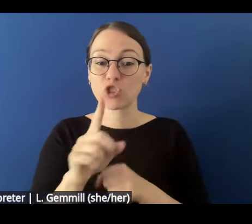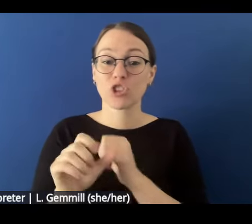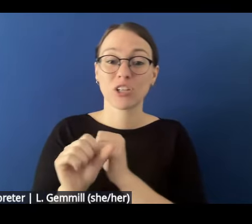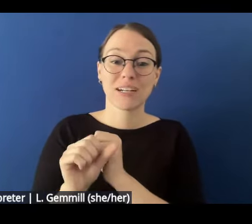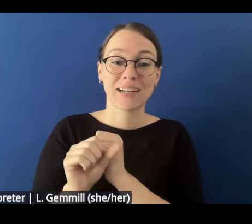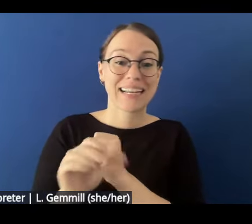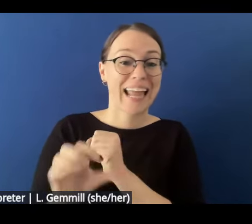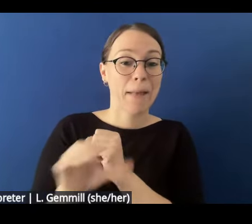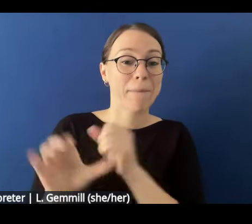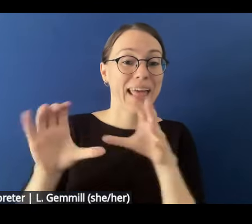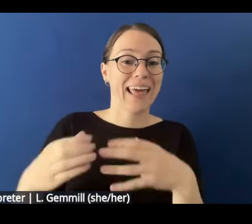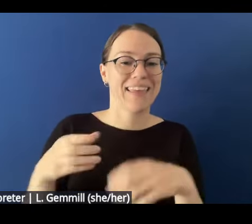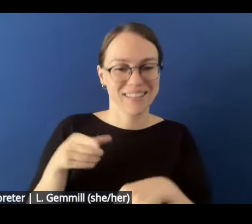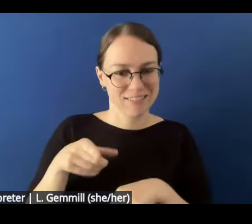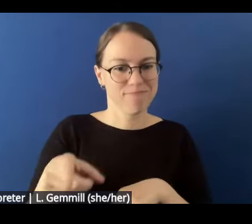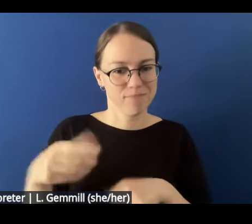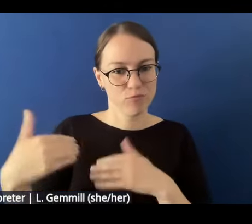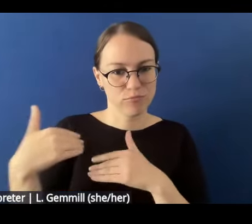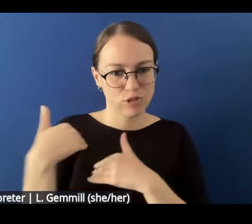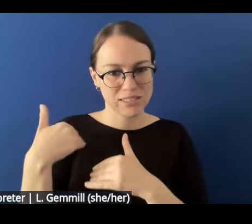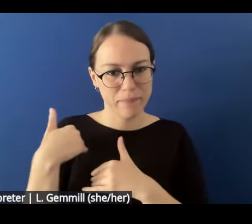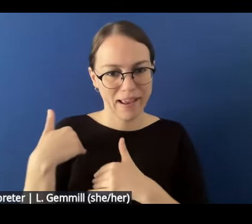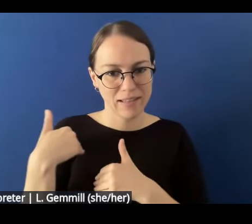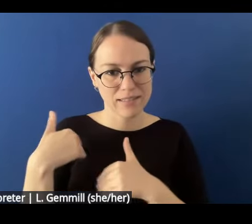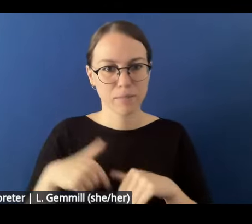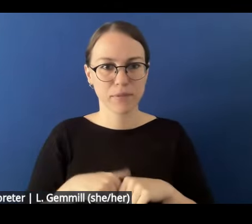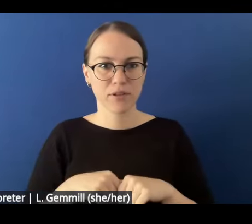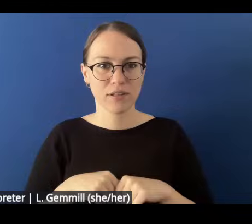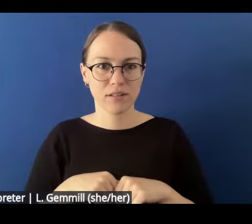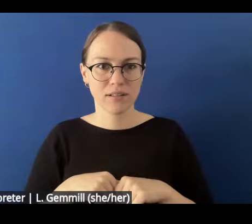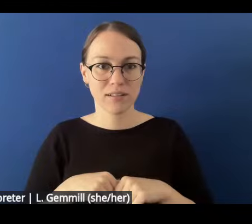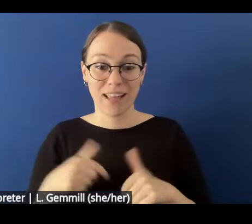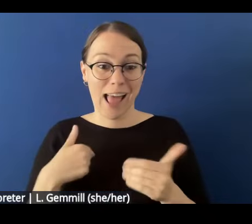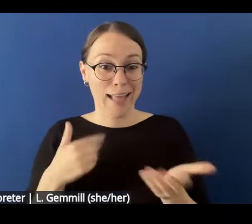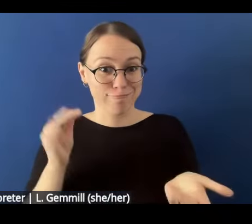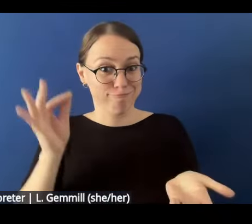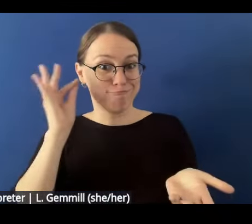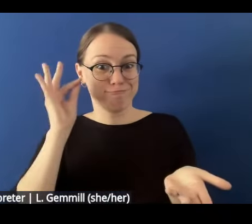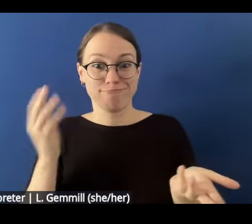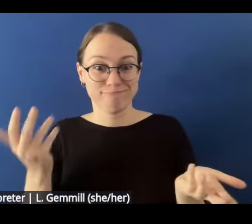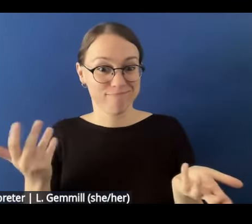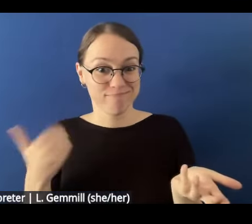I wouldn't try to figure out, I have no idea who these people are.